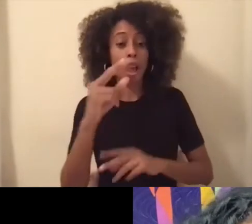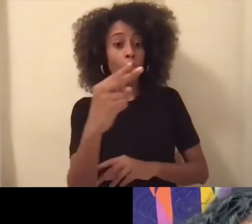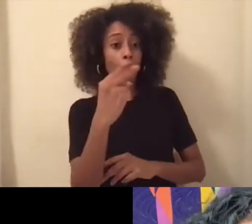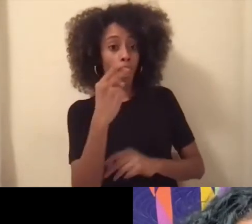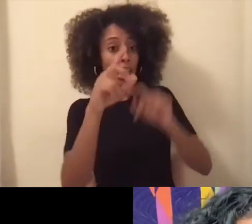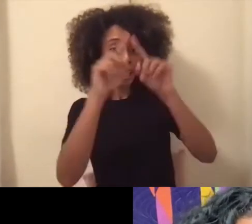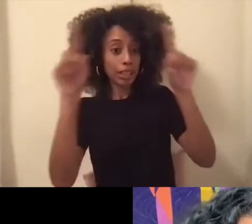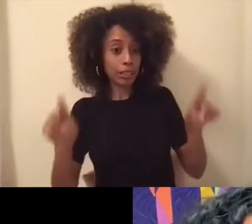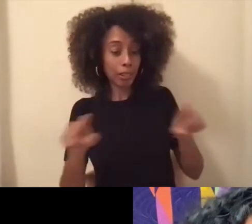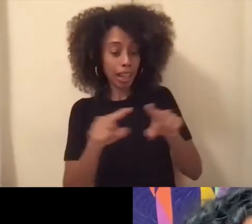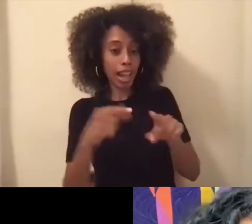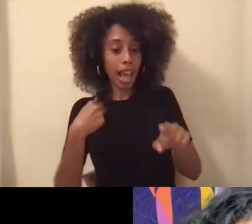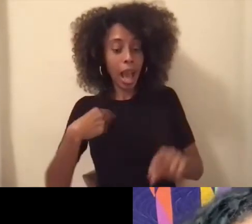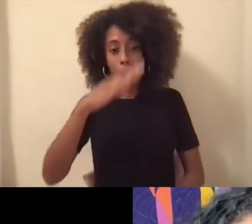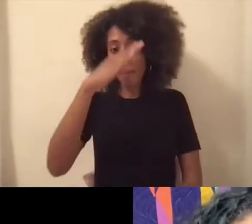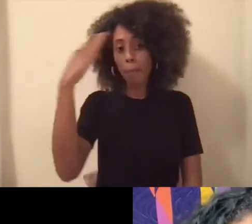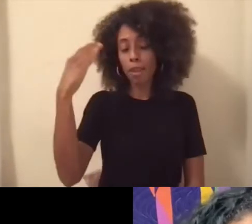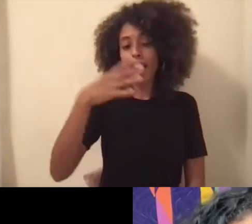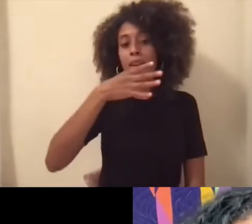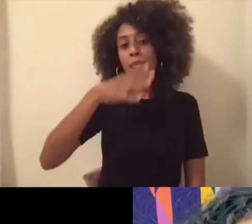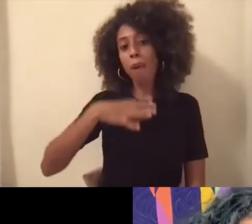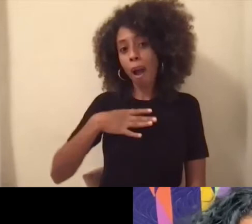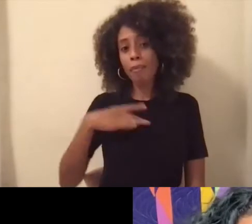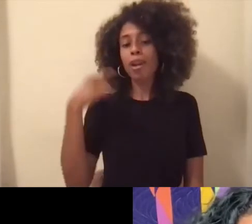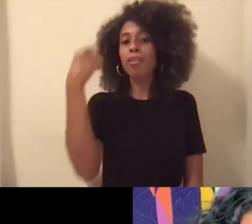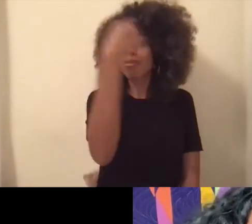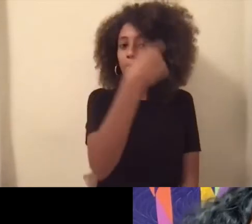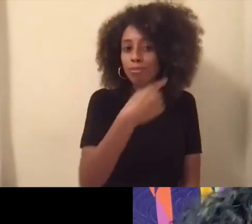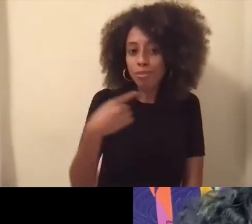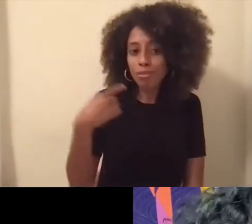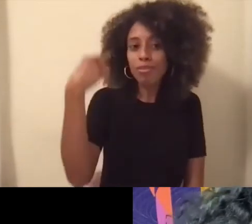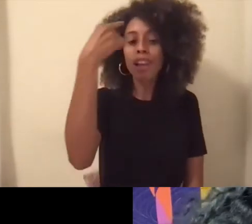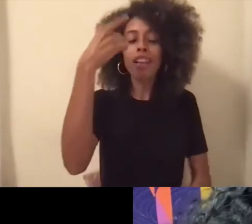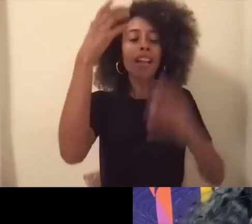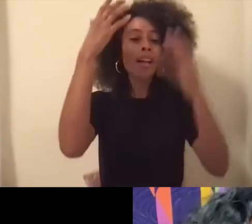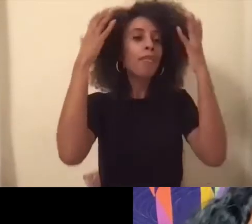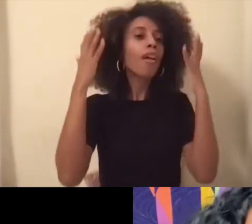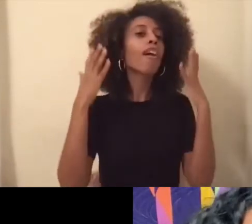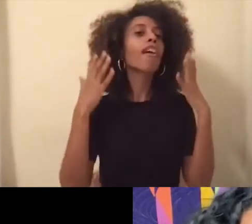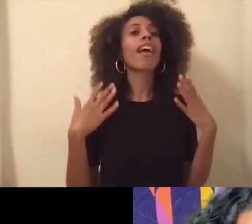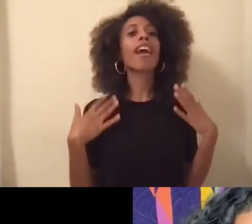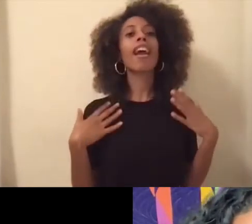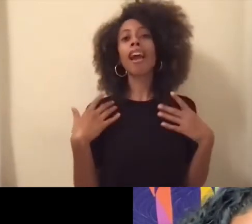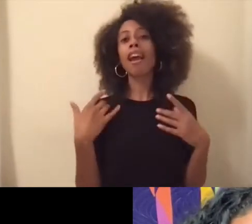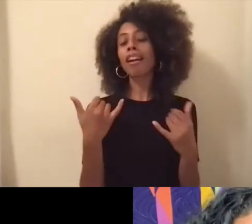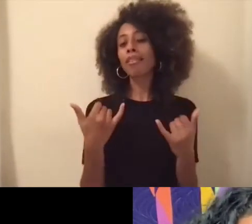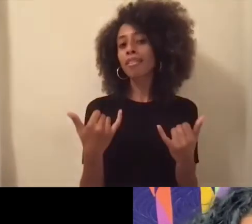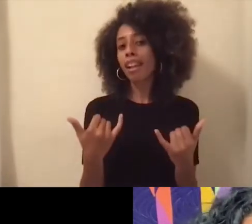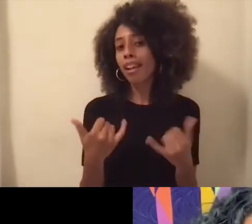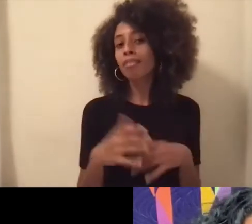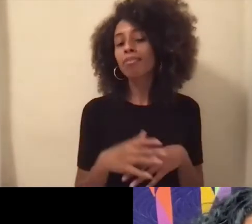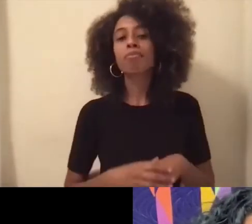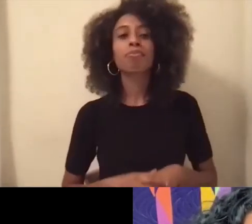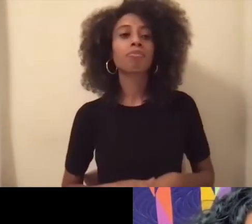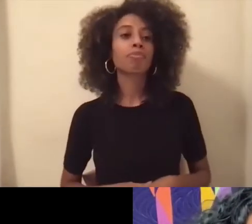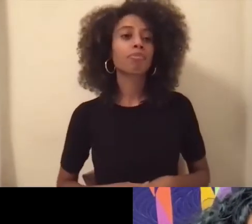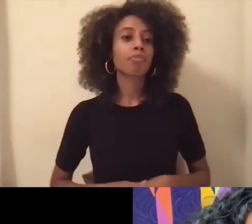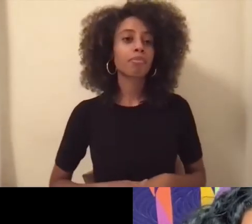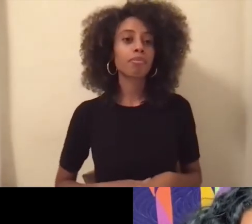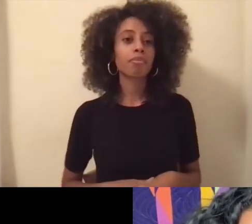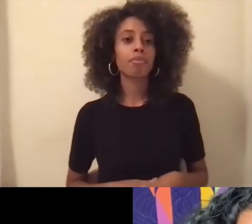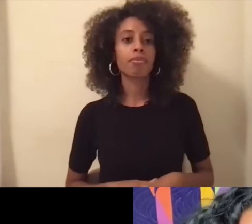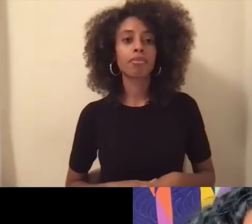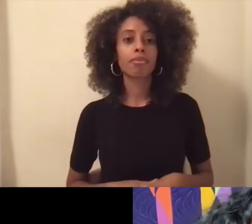Black woman with a round face and long hair right now and wearing